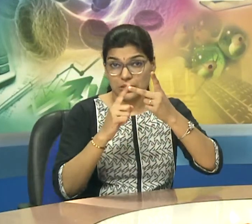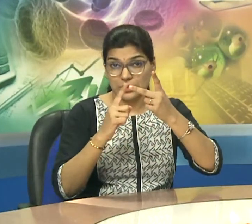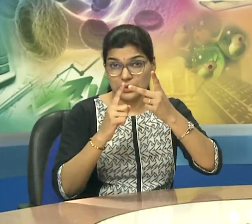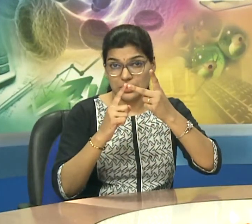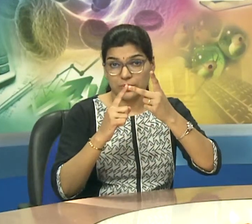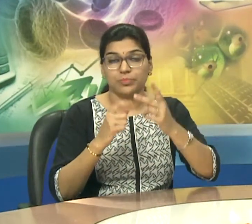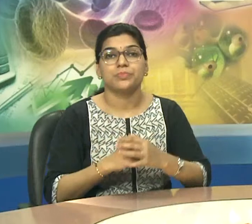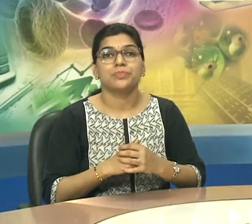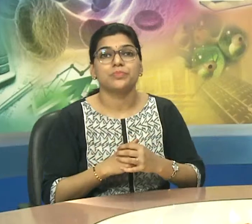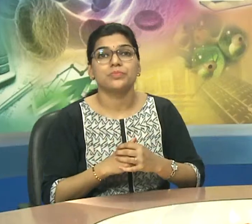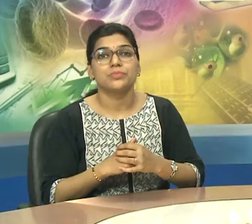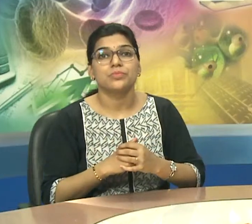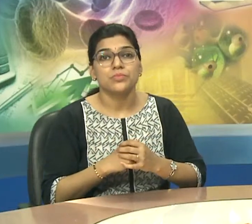The second example